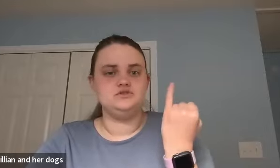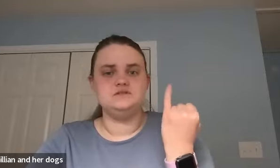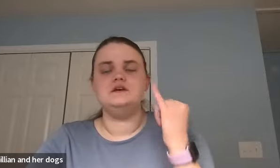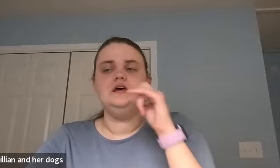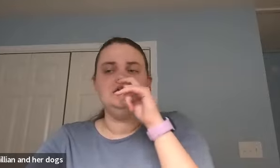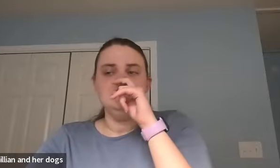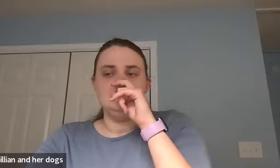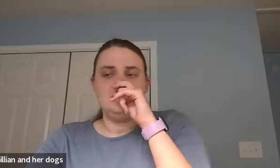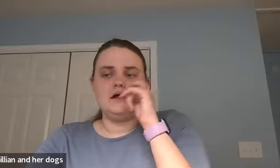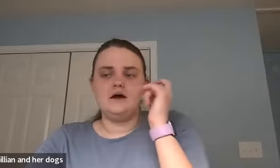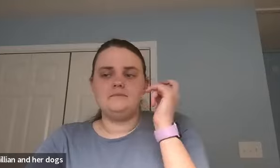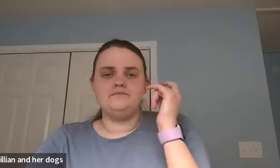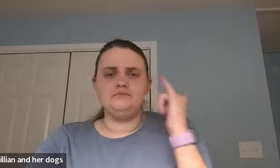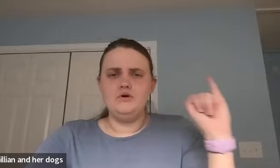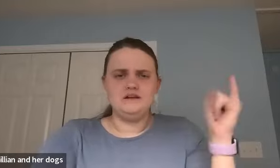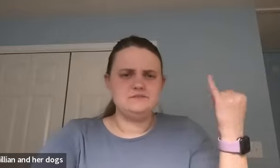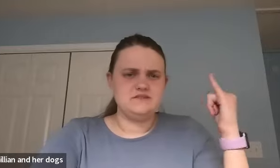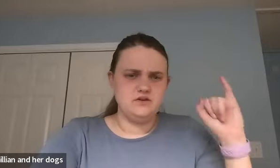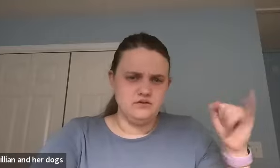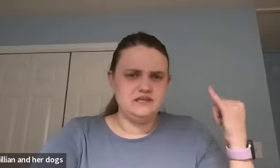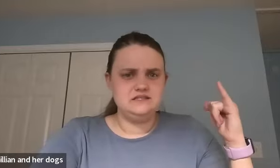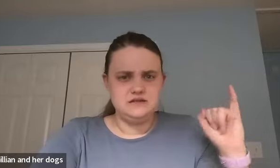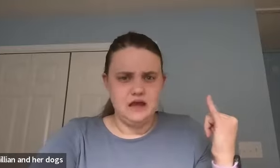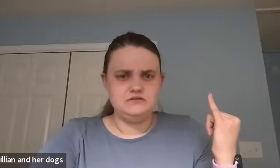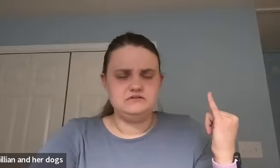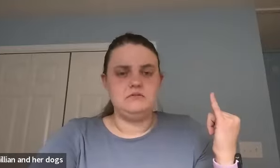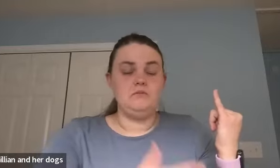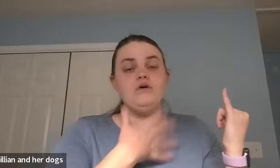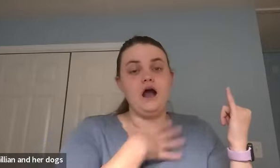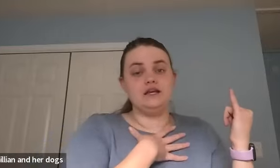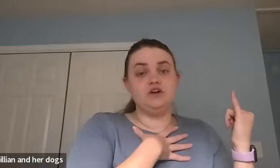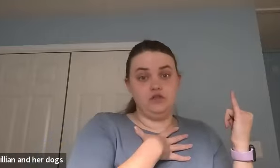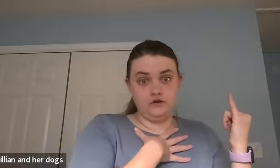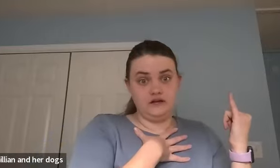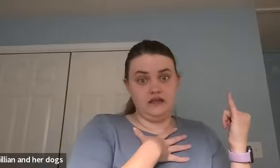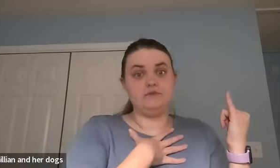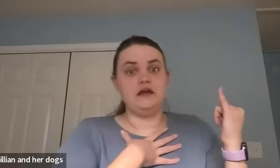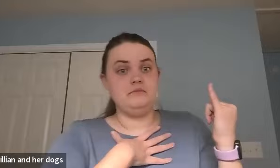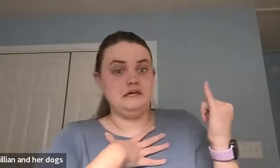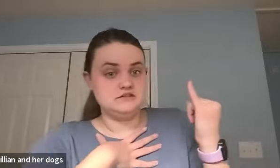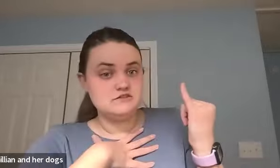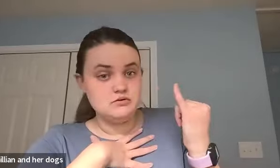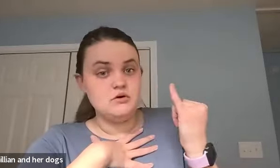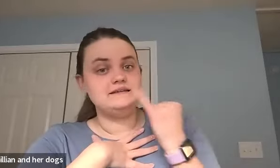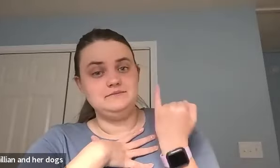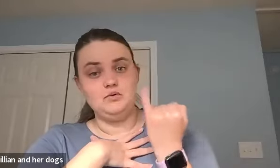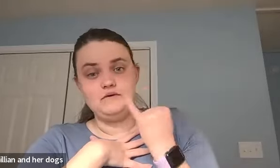juice. More times I saw this out, more I saw learning it, but now being in school, I see more